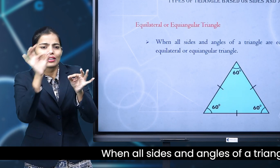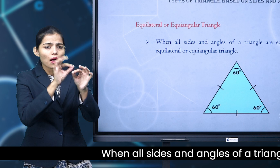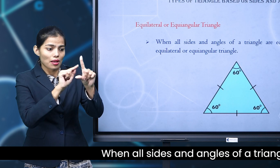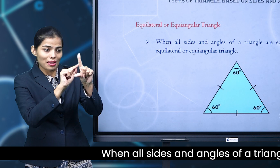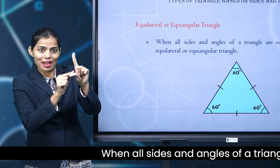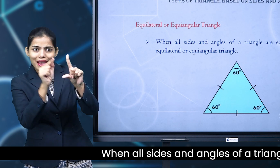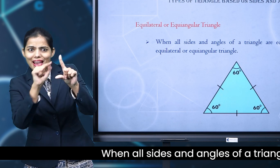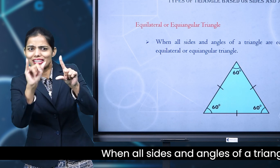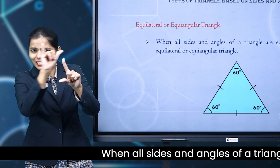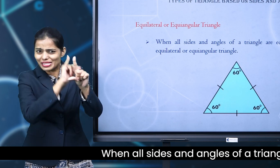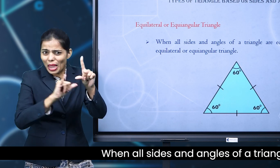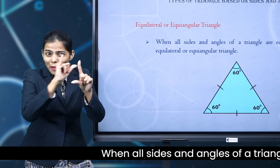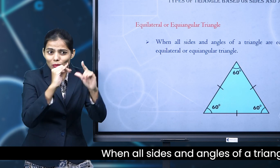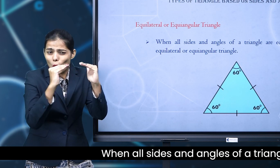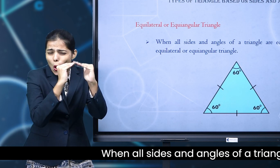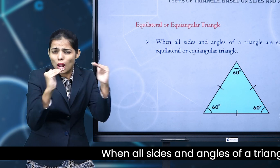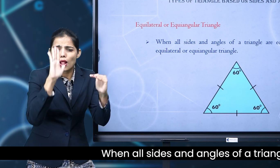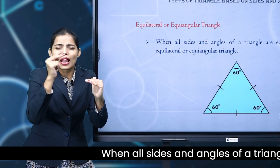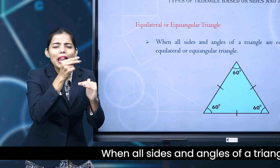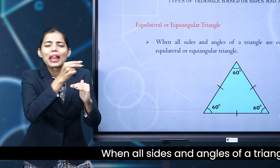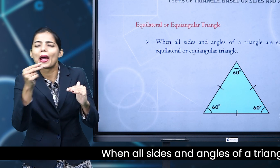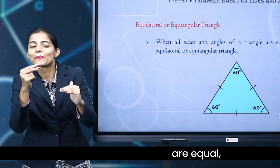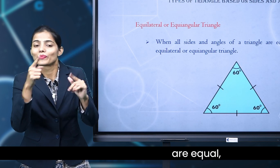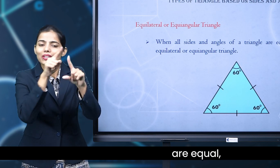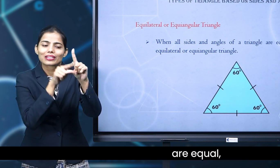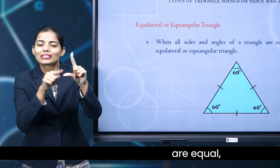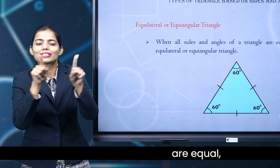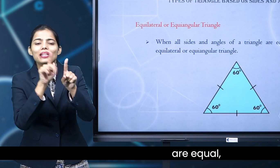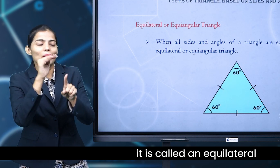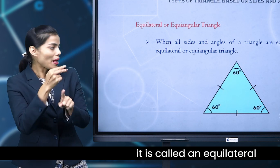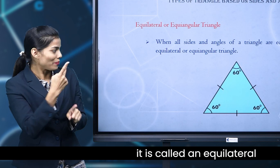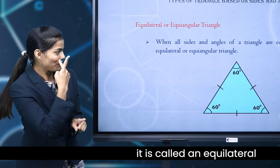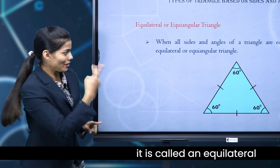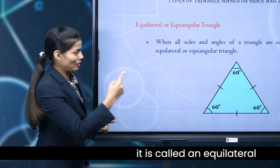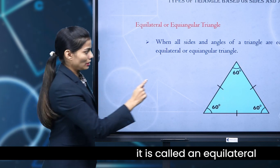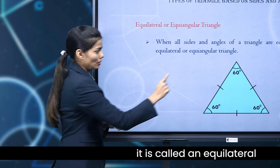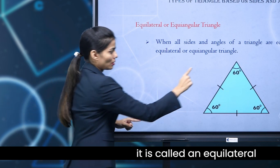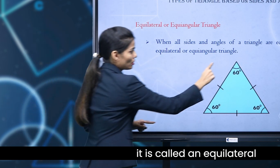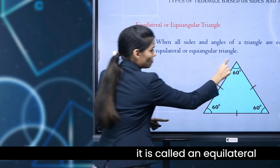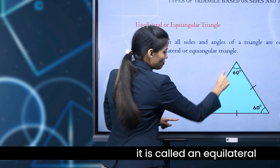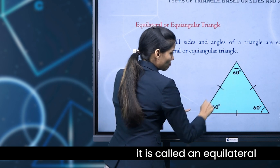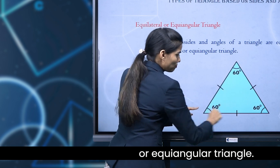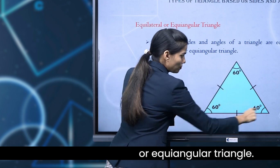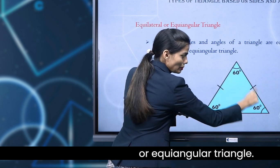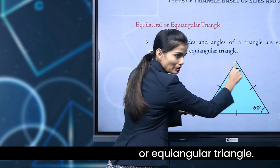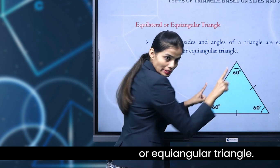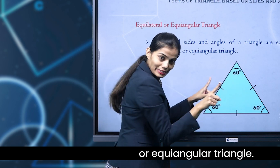When all sides and angles of a triangle are equal, it is called an equilateral or